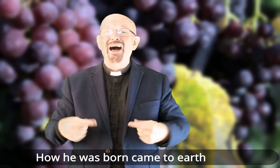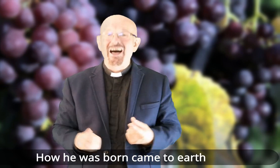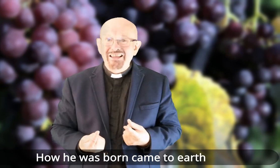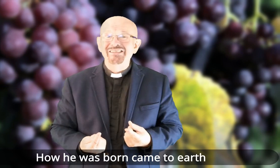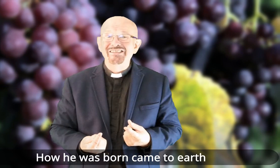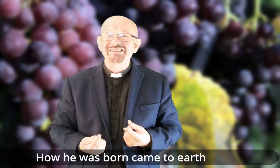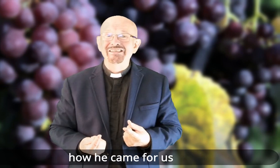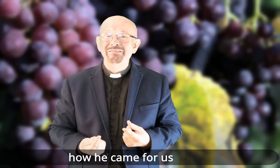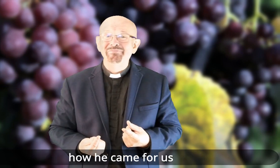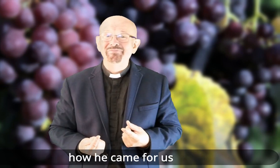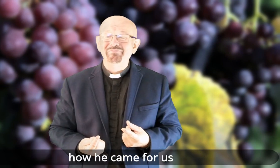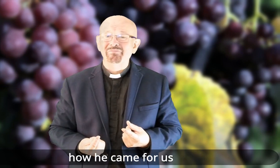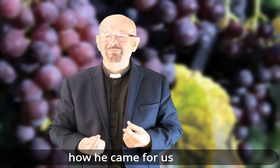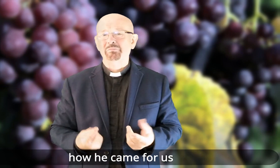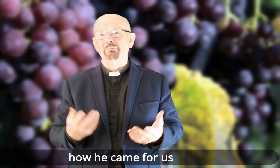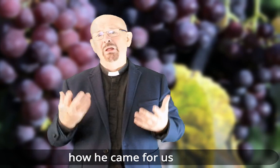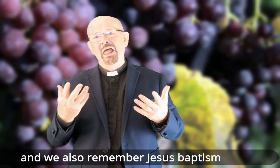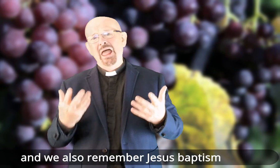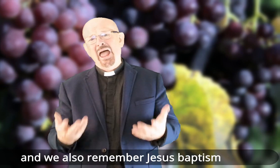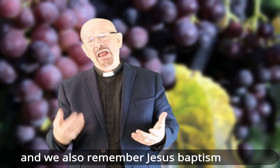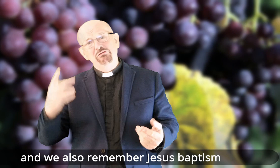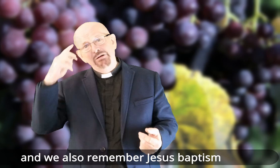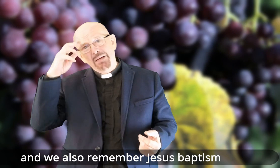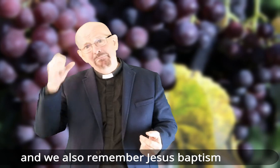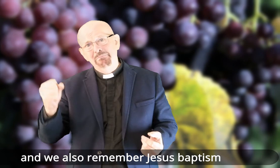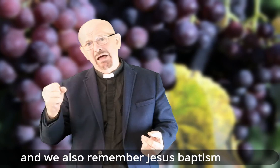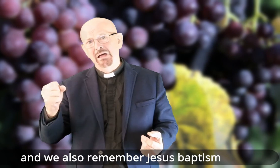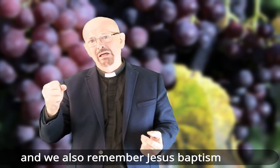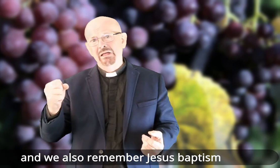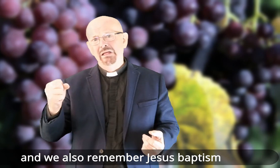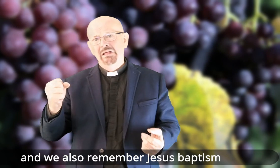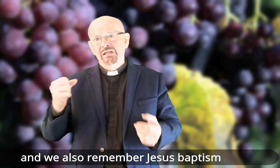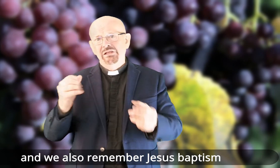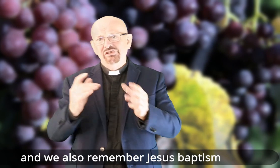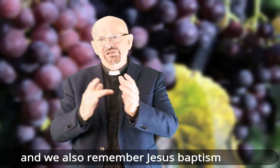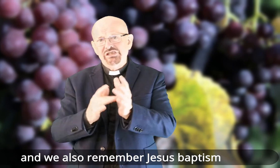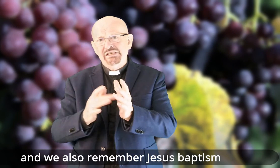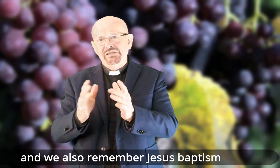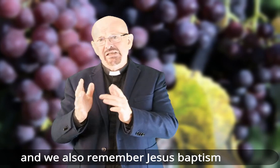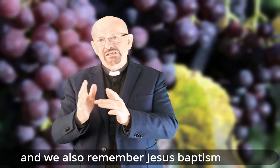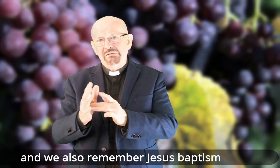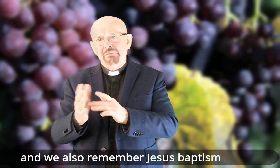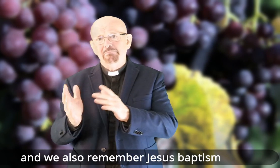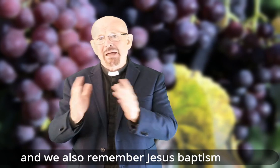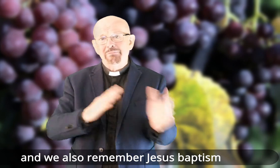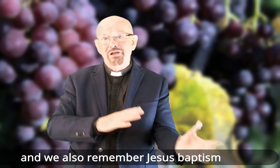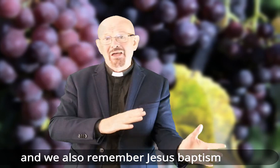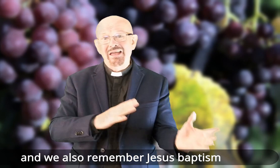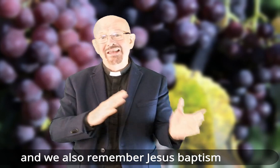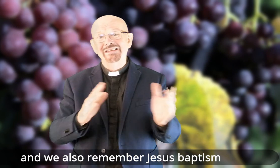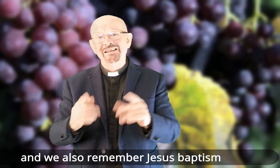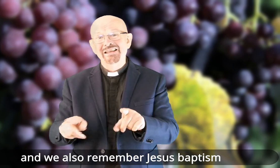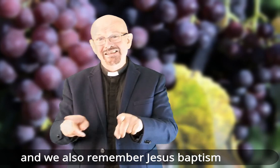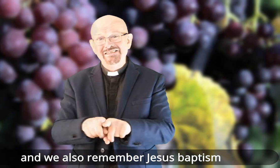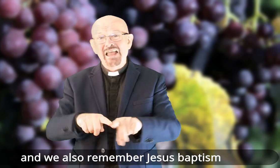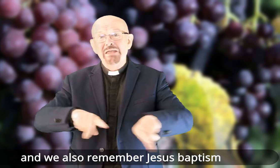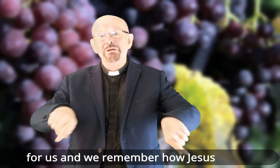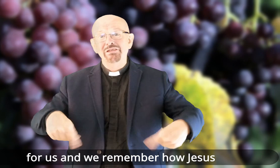earth, how he came for us. And now we're also remembering Jesus baptism for